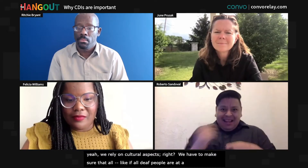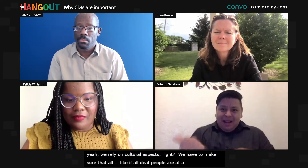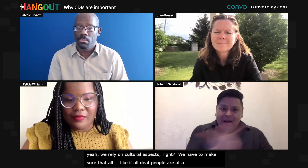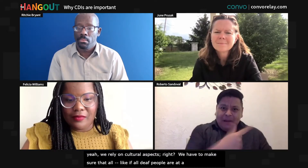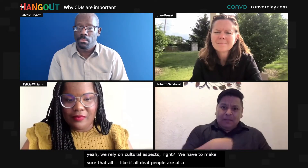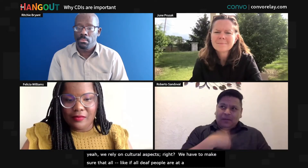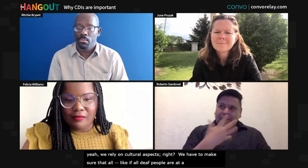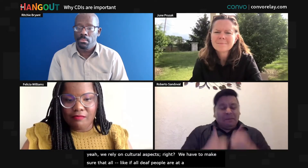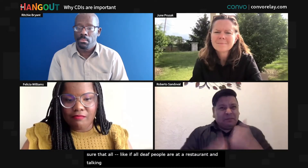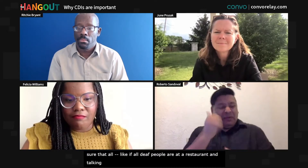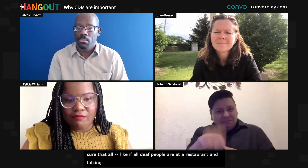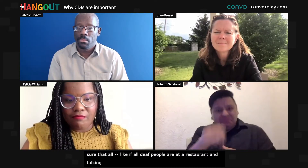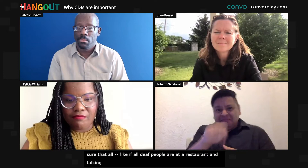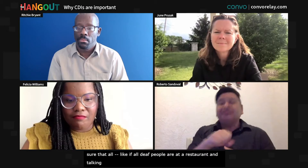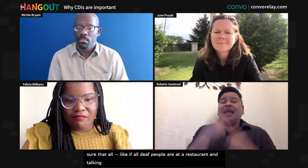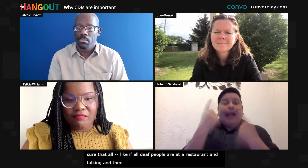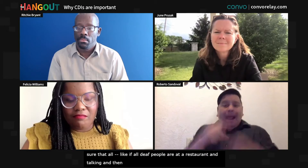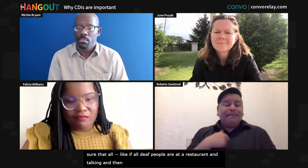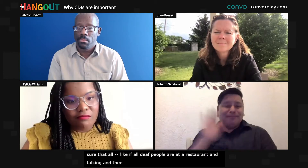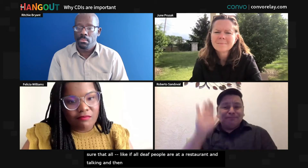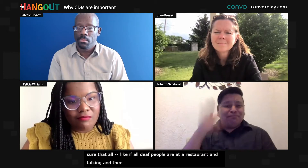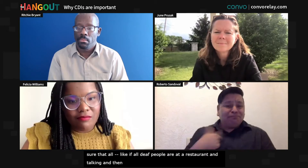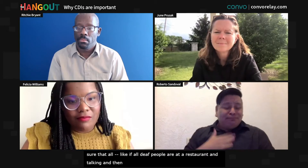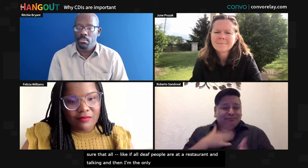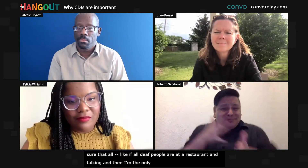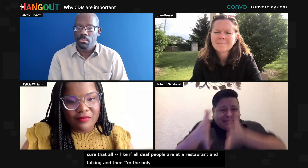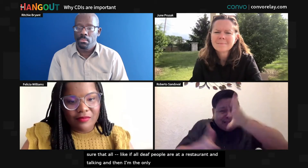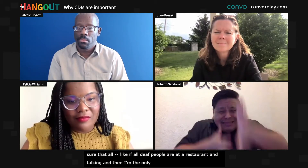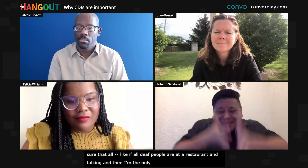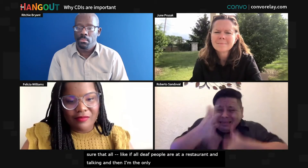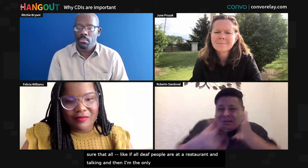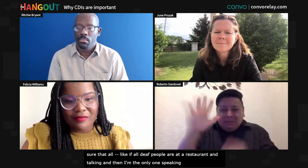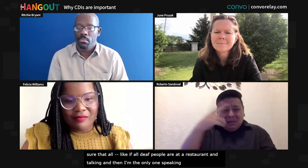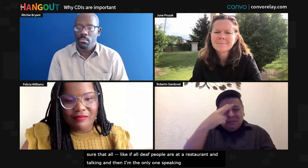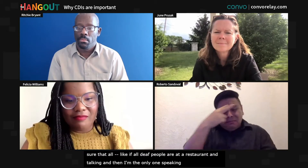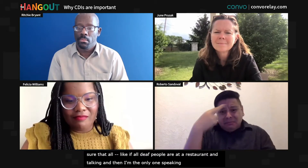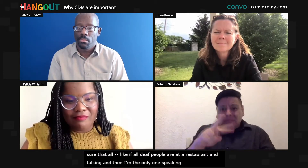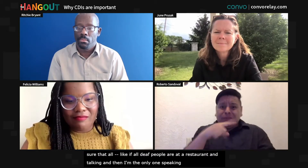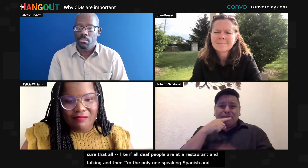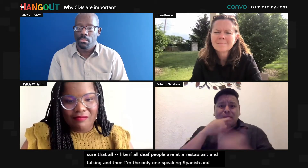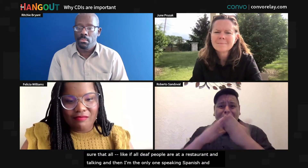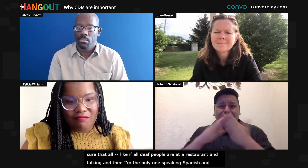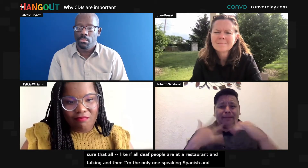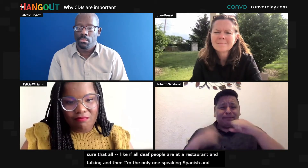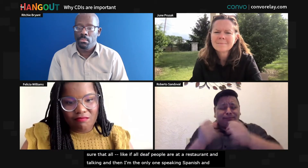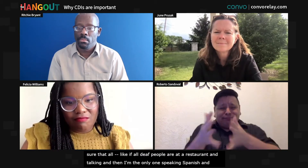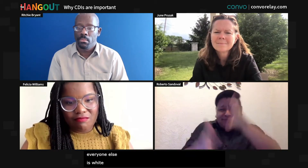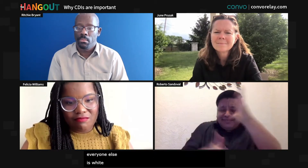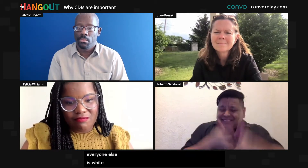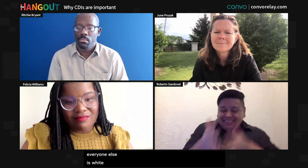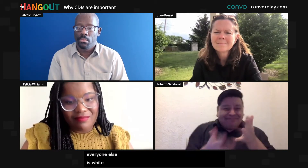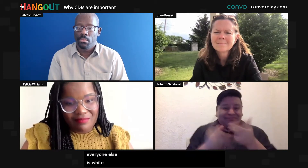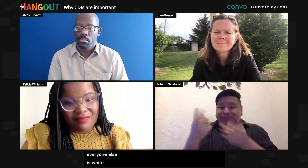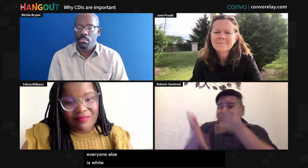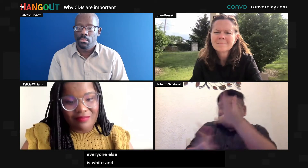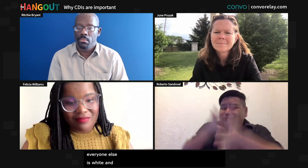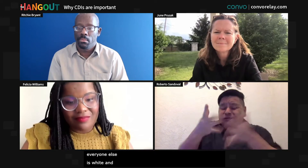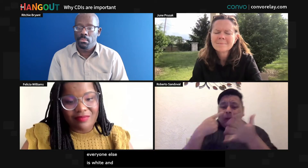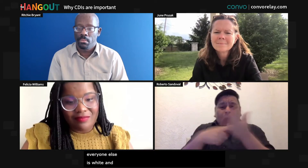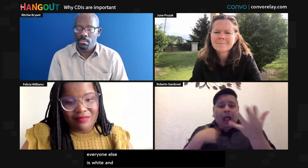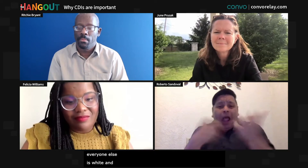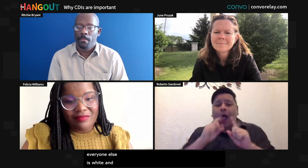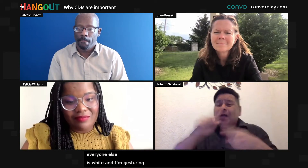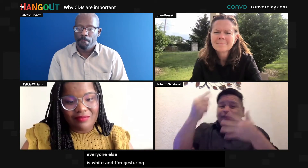like I'm the only one speaking Spanish and everyone else is white, and I'm like gesturing with people and trying